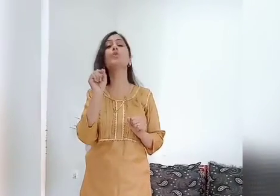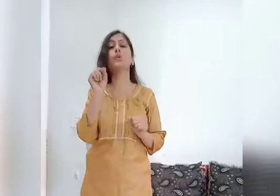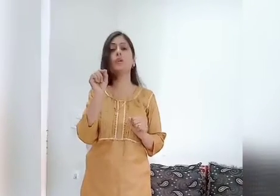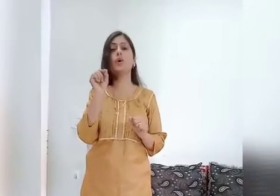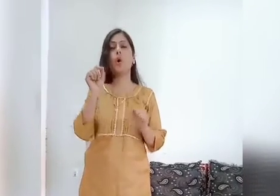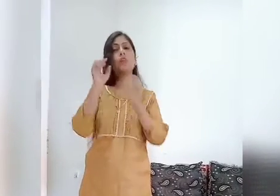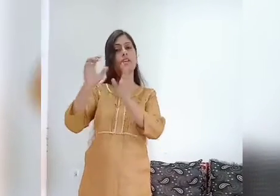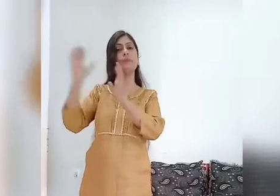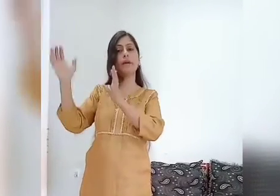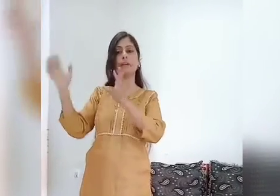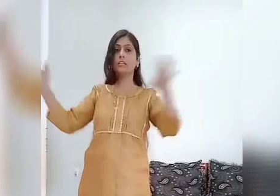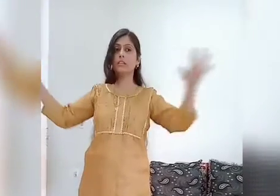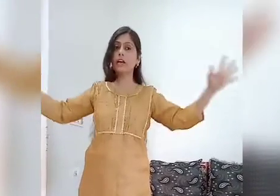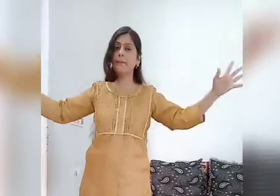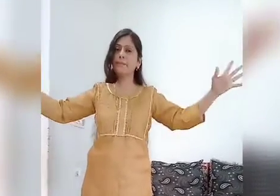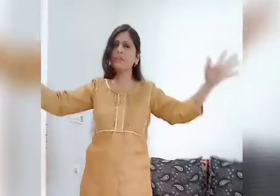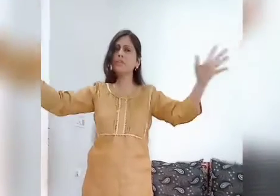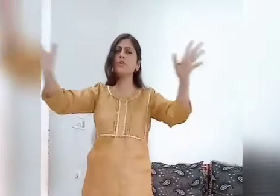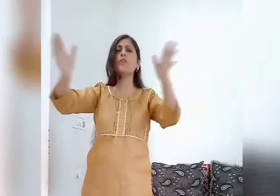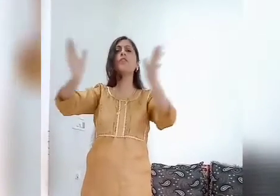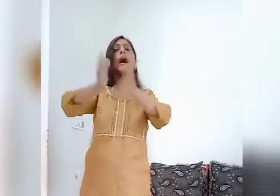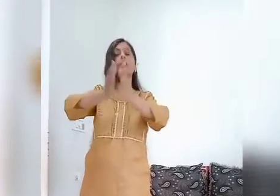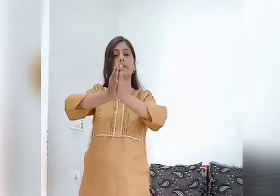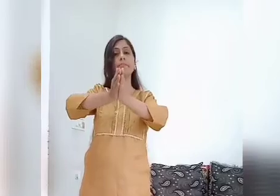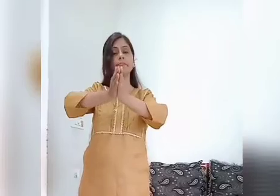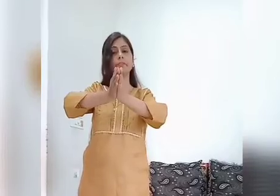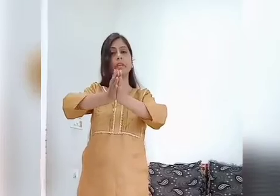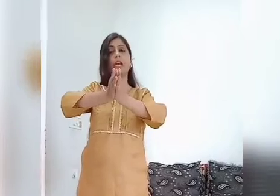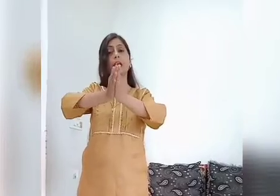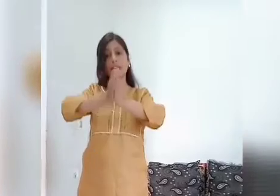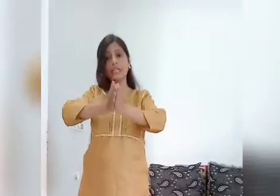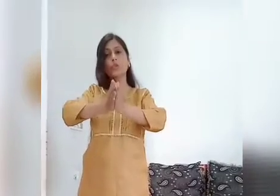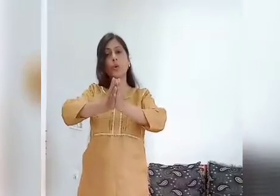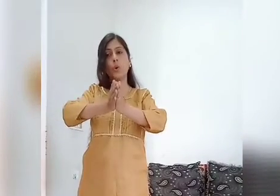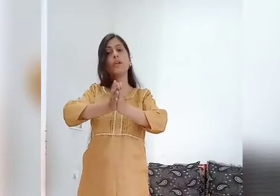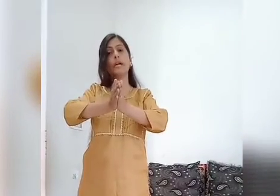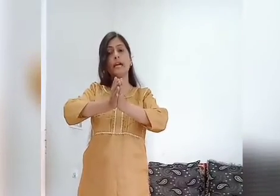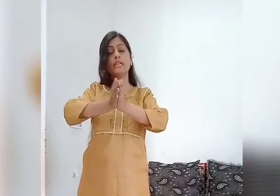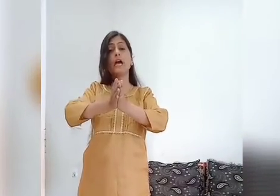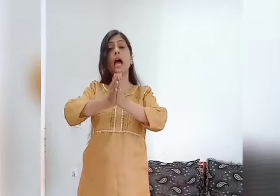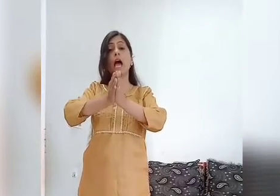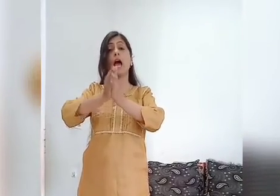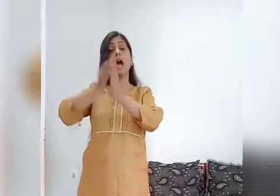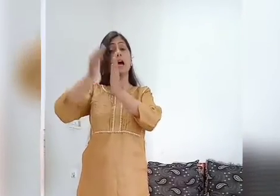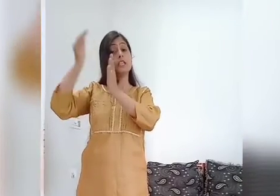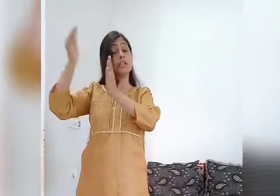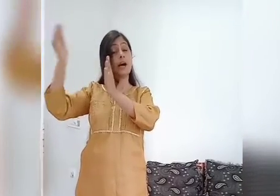unit of any matter. The combination of atom is known as